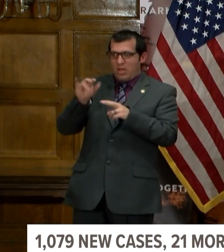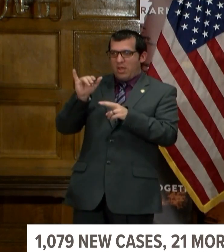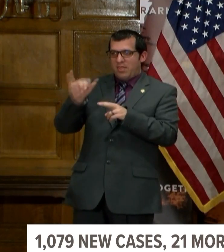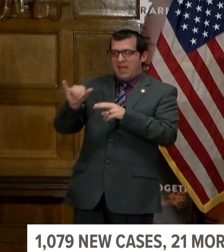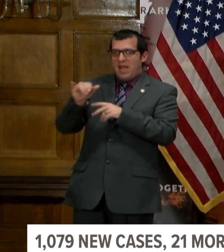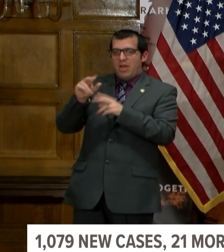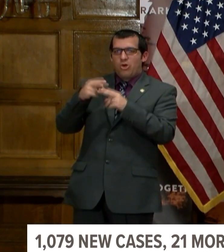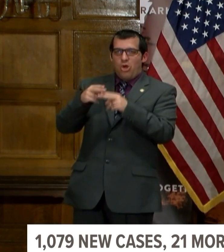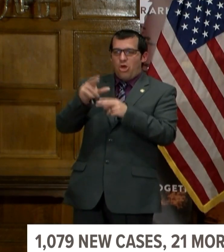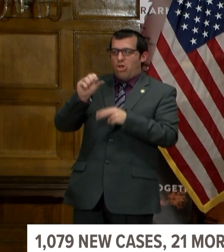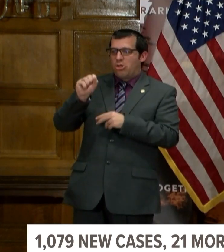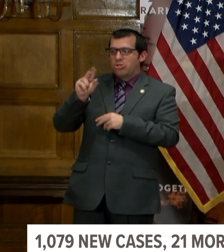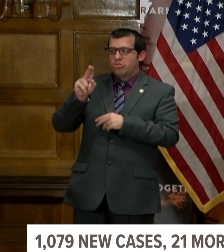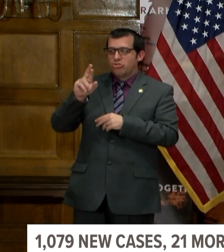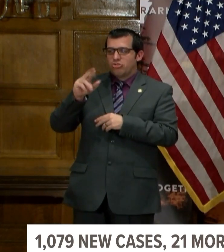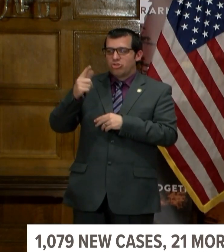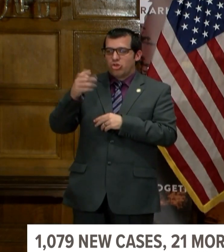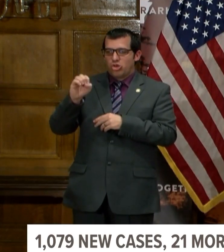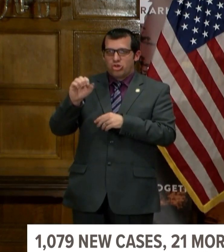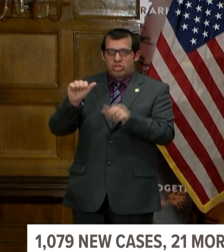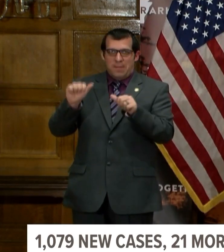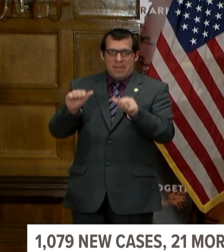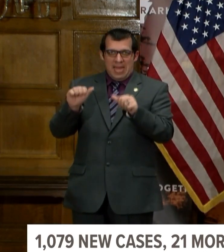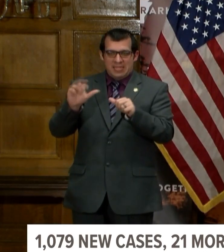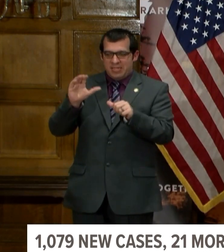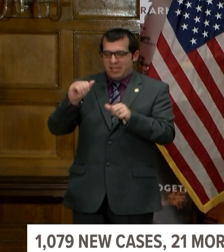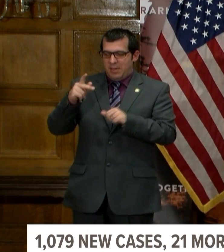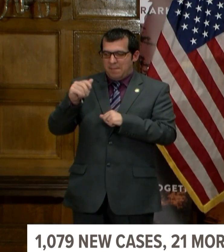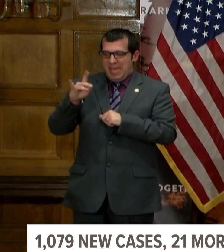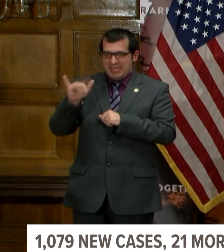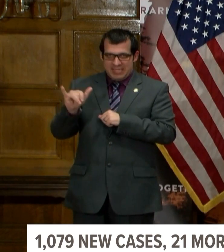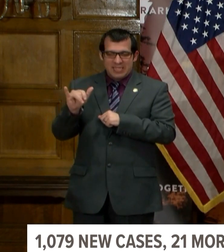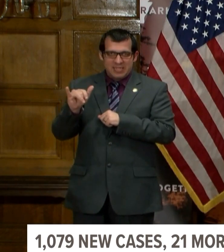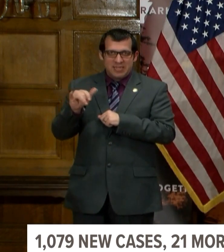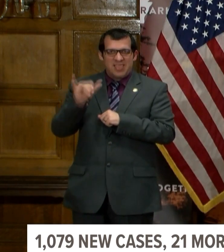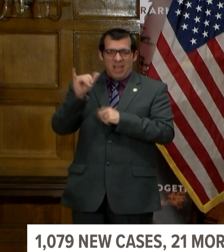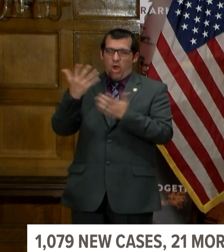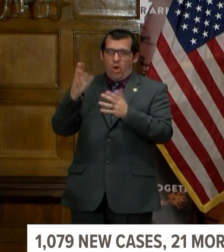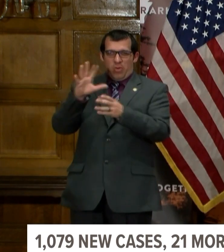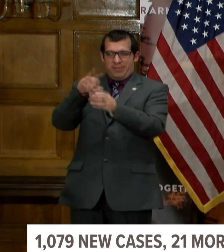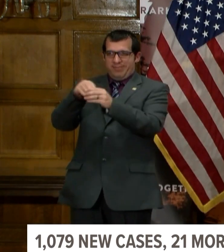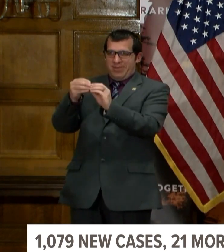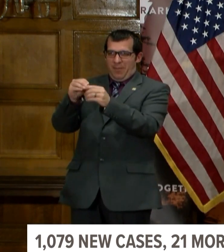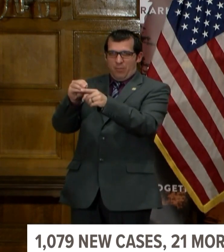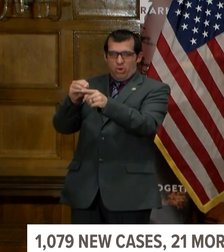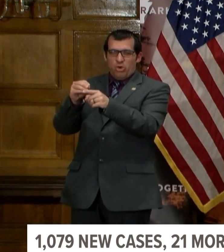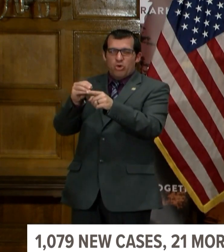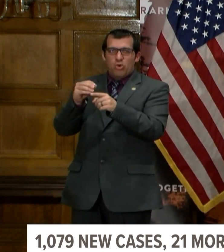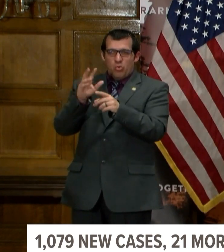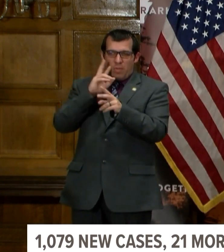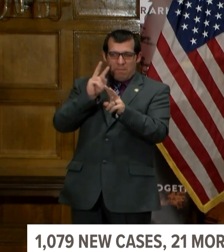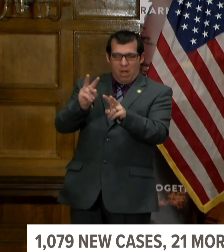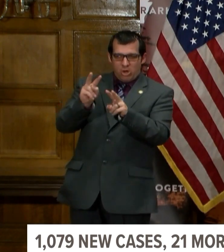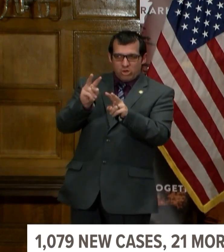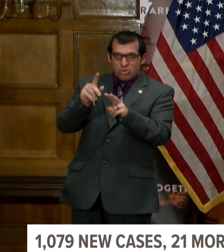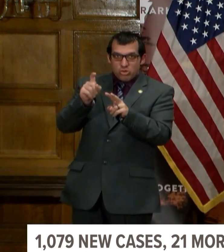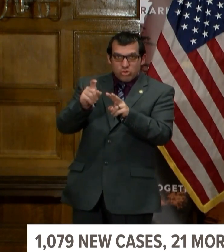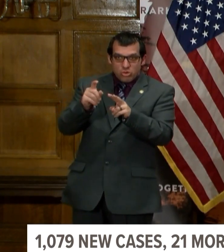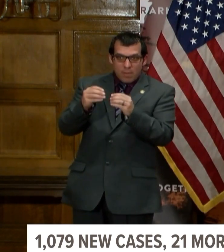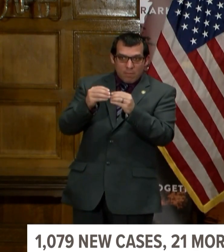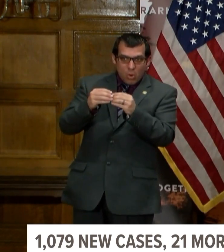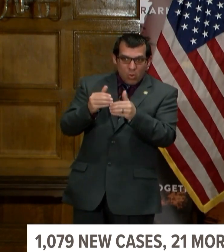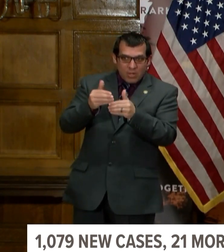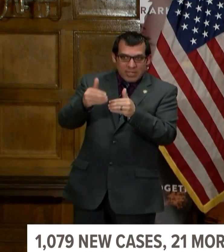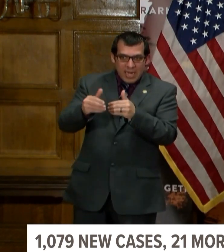already built in to our hospital plans. So that's what we monitor to see if there's any additional steps that should be